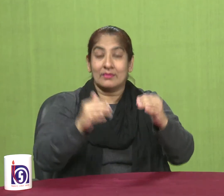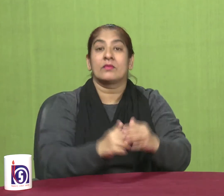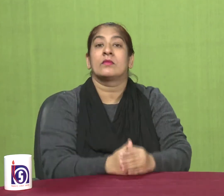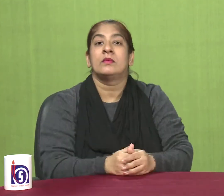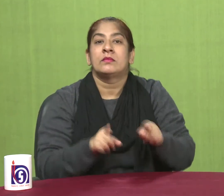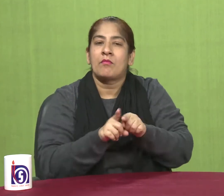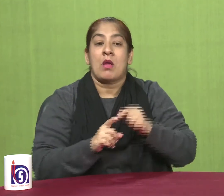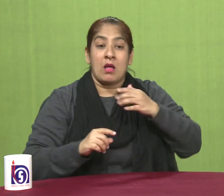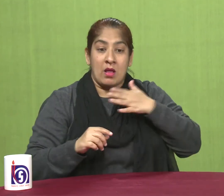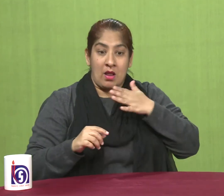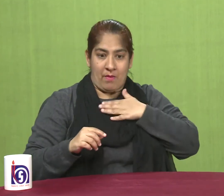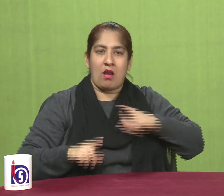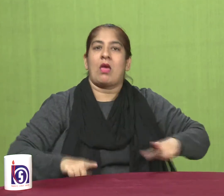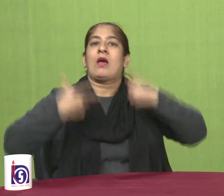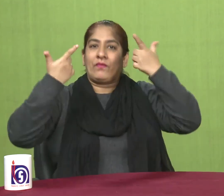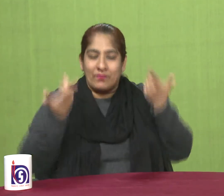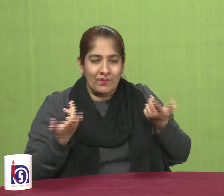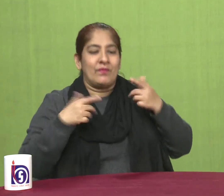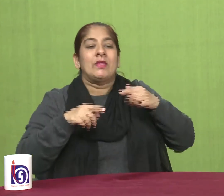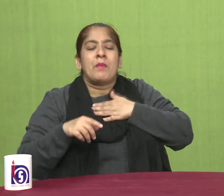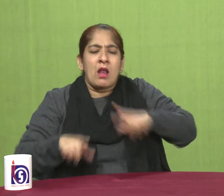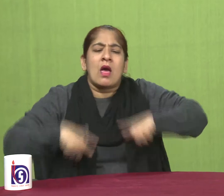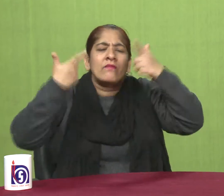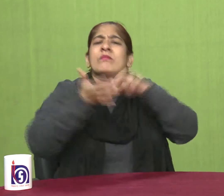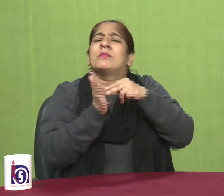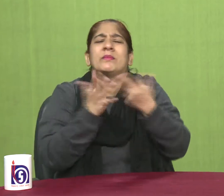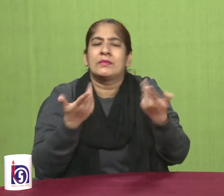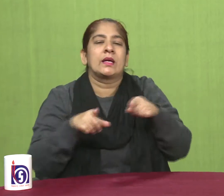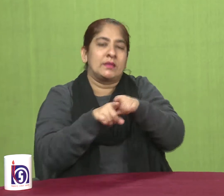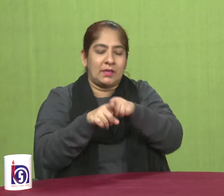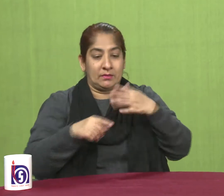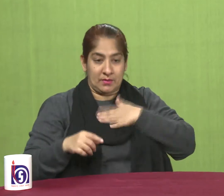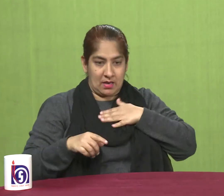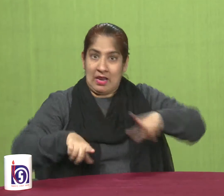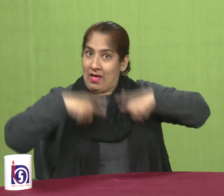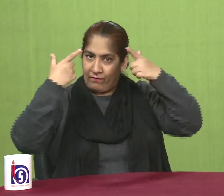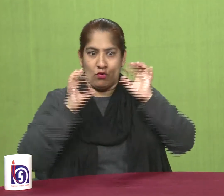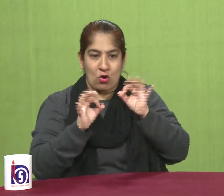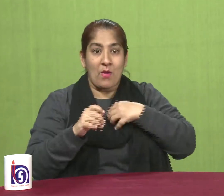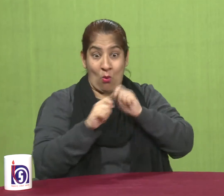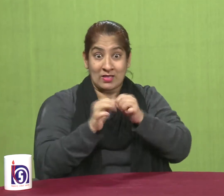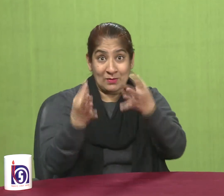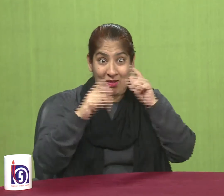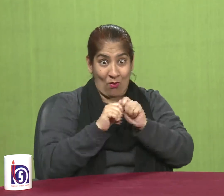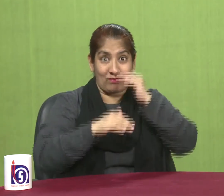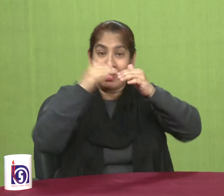and it improves standard of living because of the good money flow.